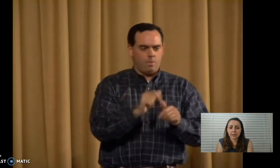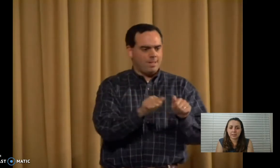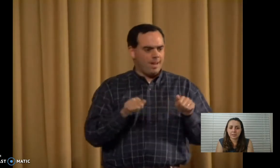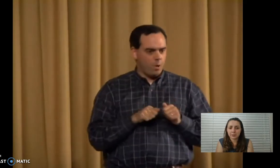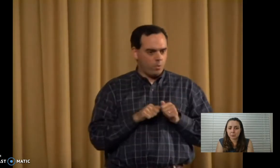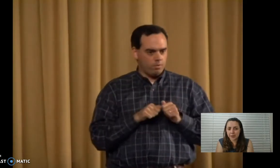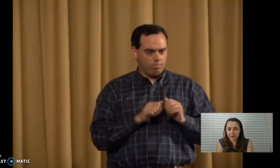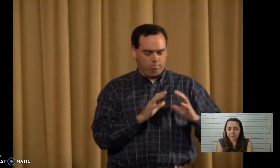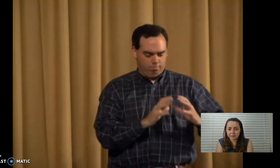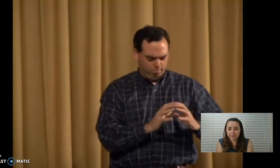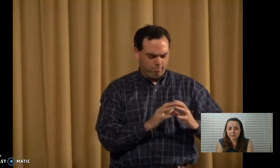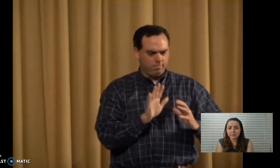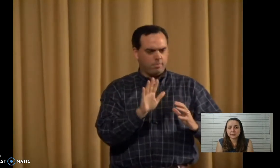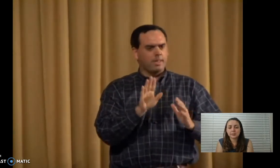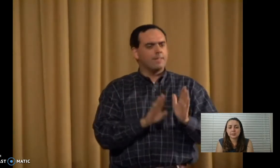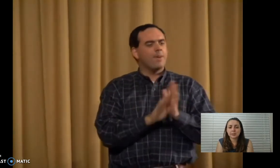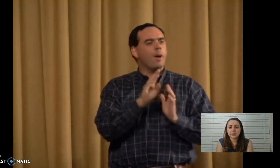expert knowledge in one area.